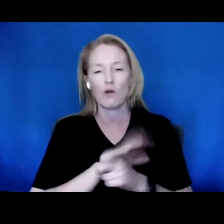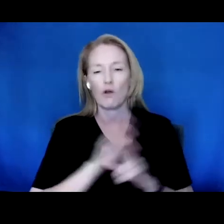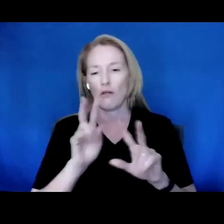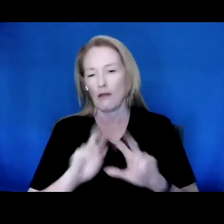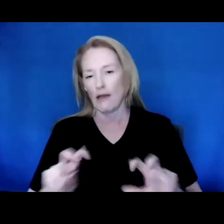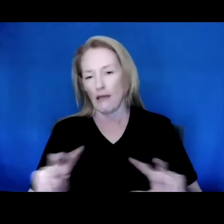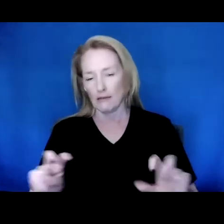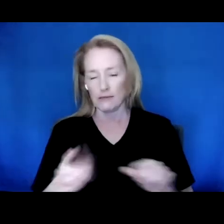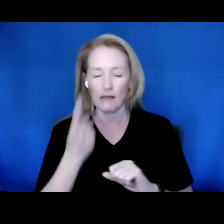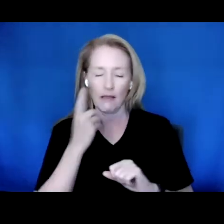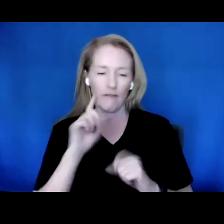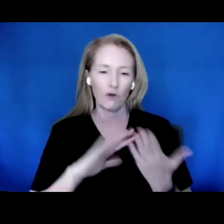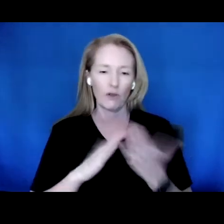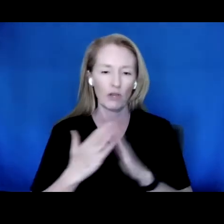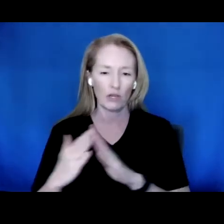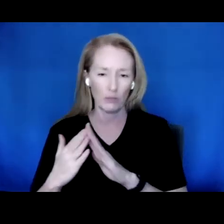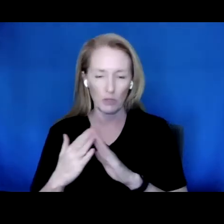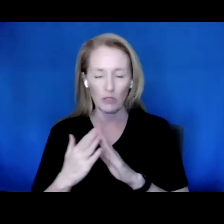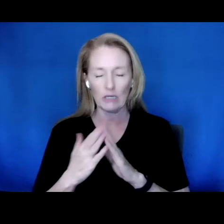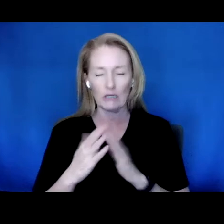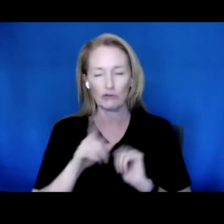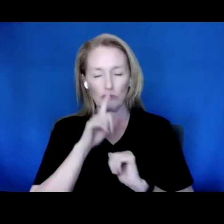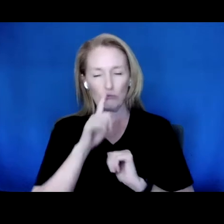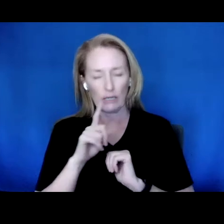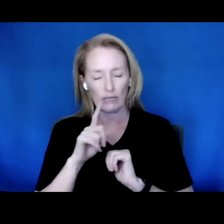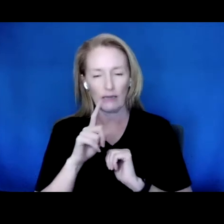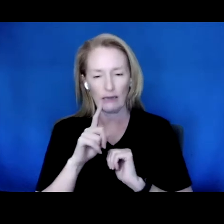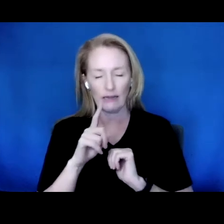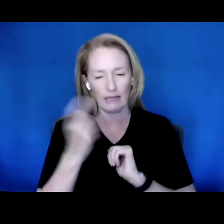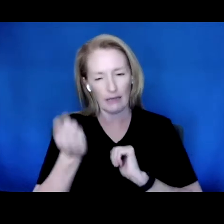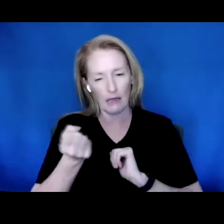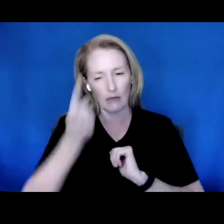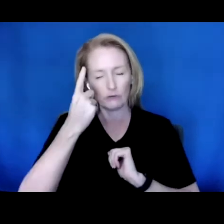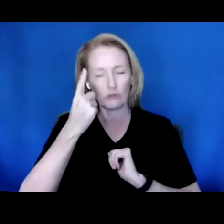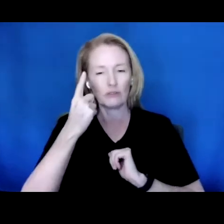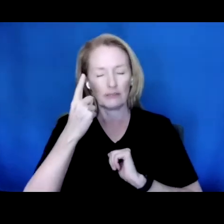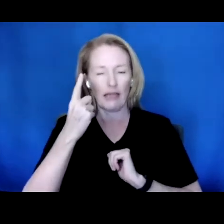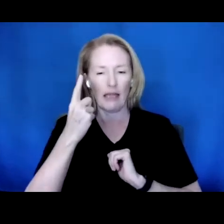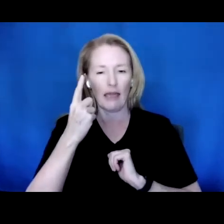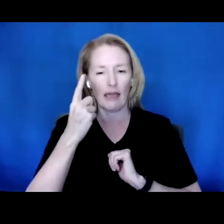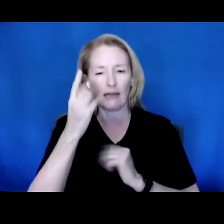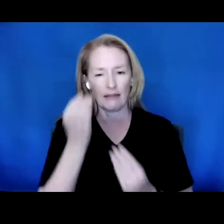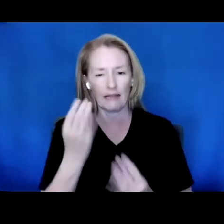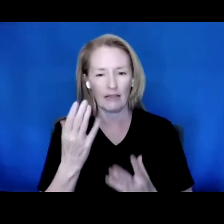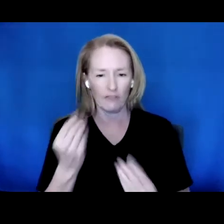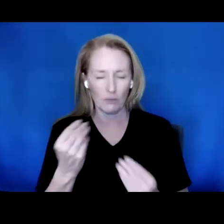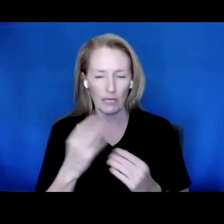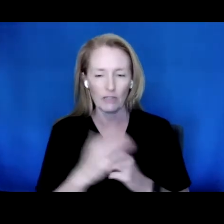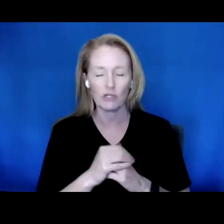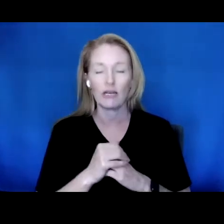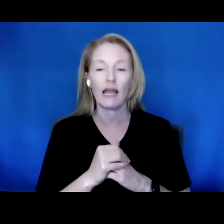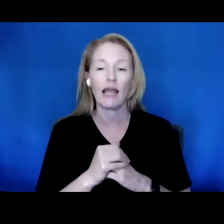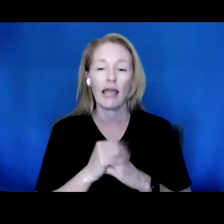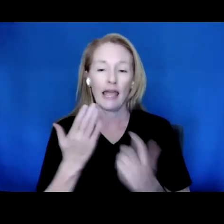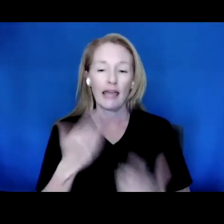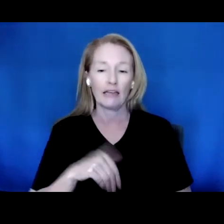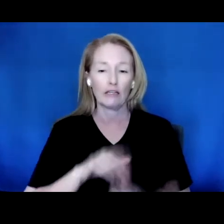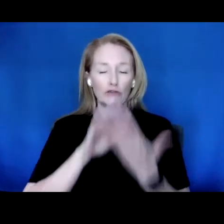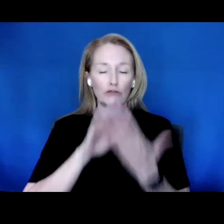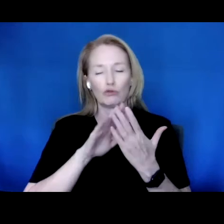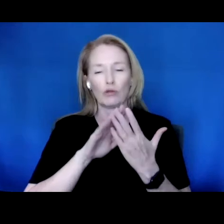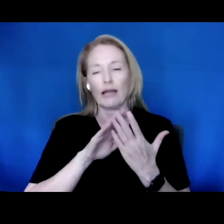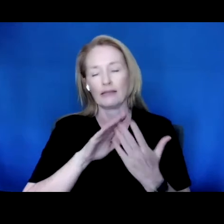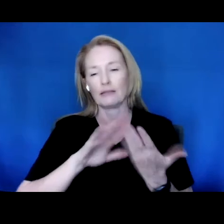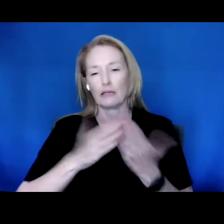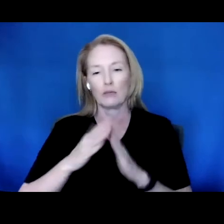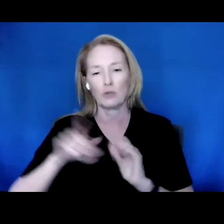to really take ownership of the data and for the interventions to come from the communities in what they see is going to work best